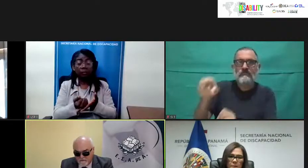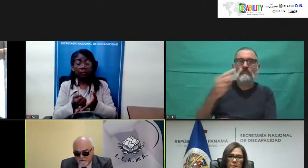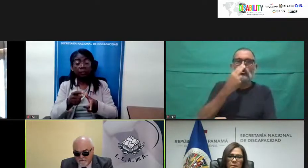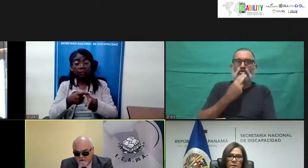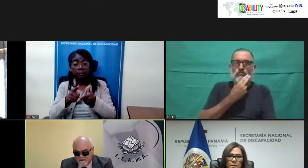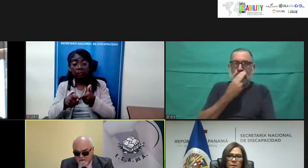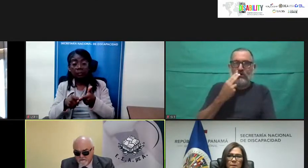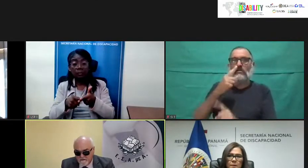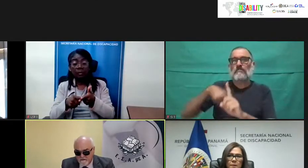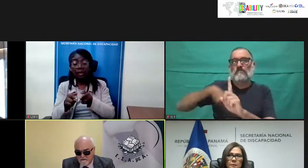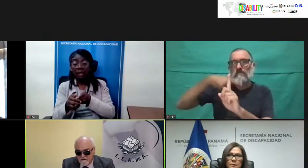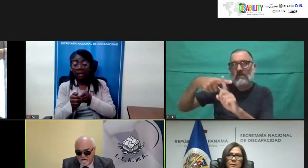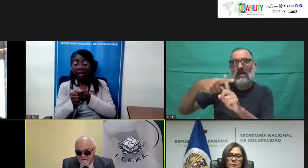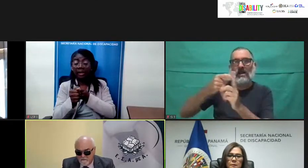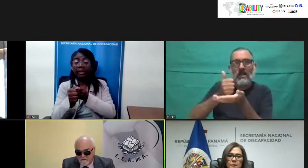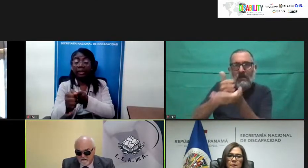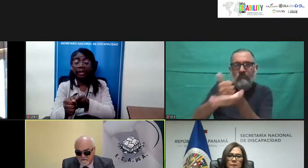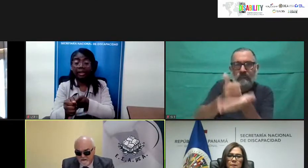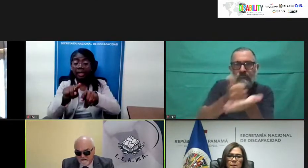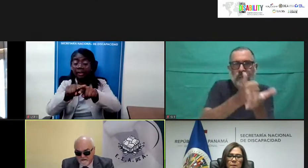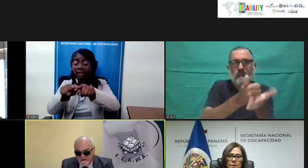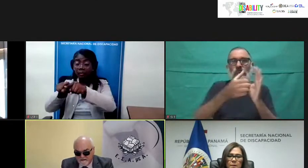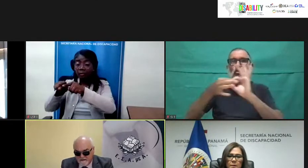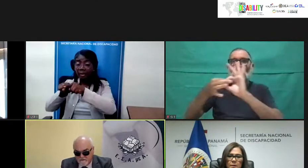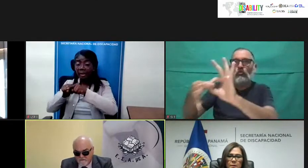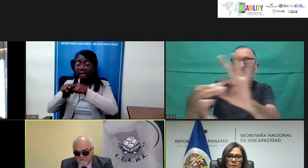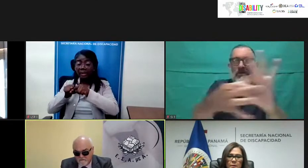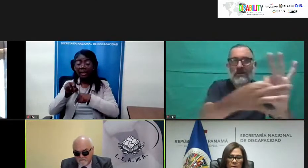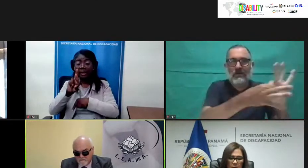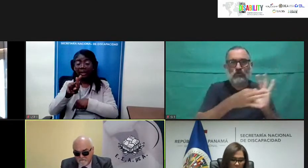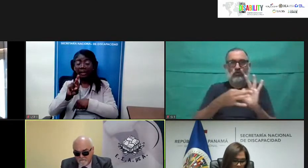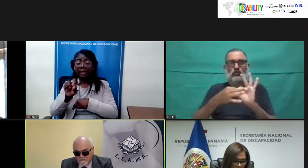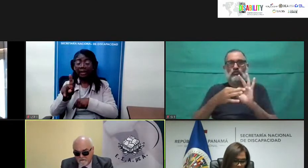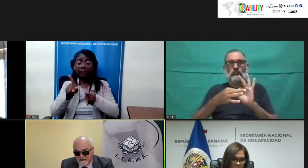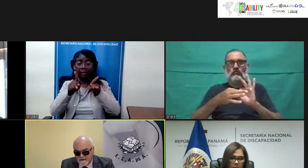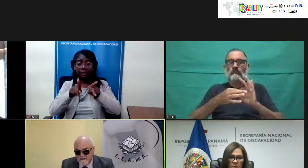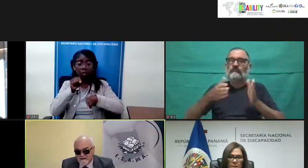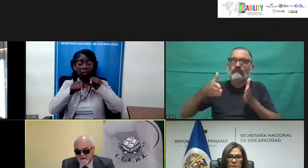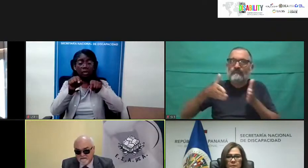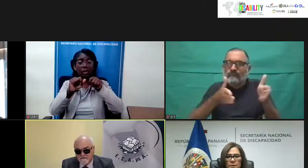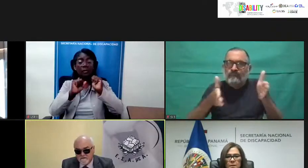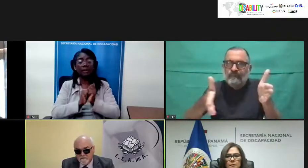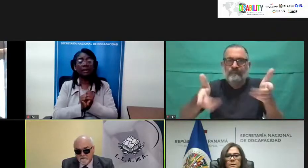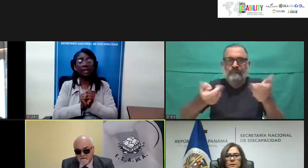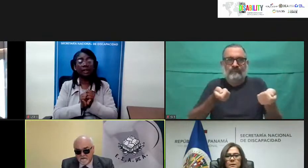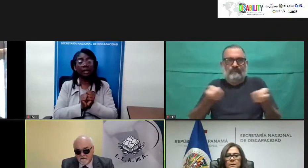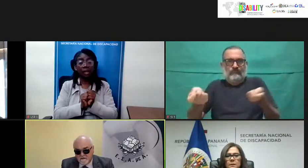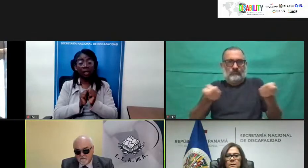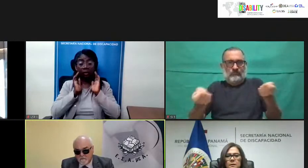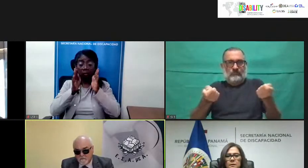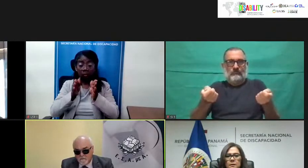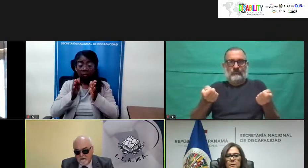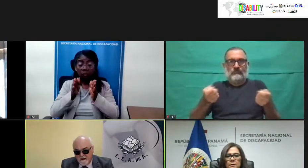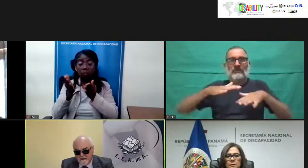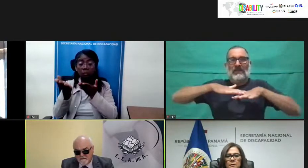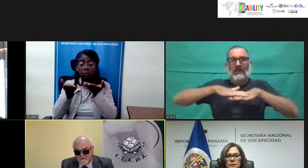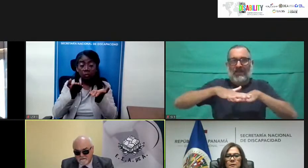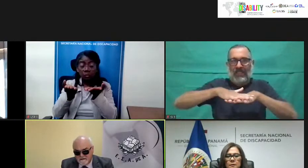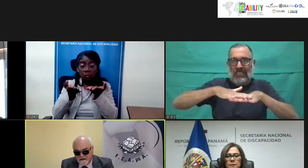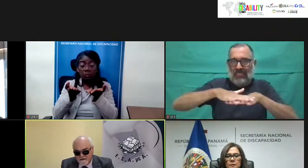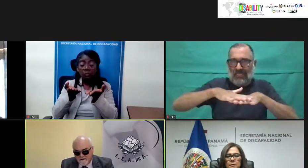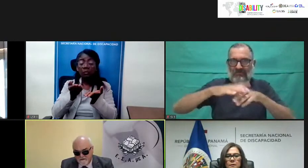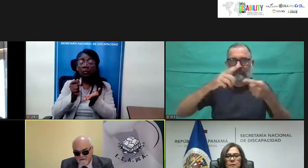persons with disabilities with special attention dedicated to